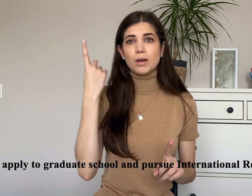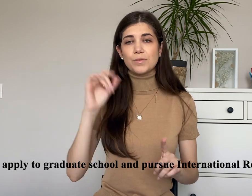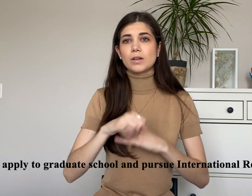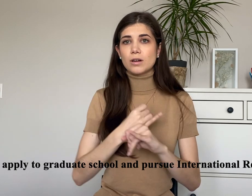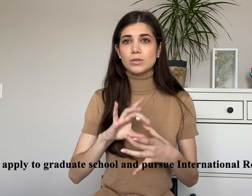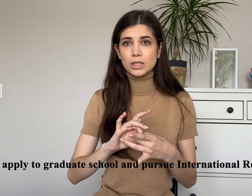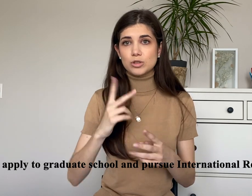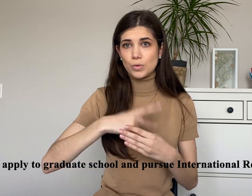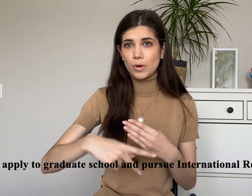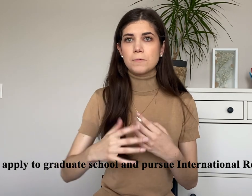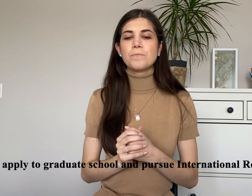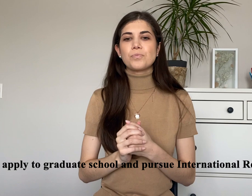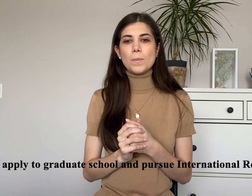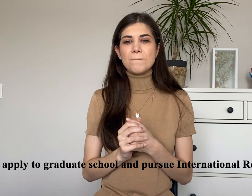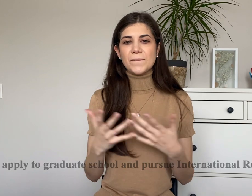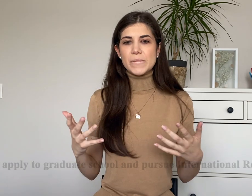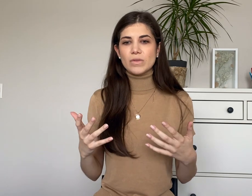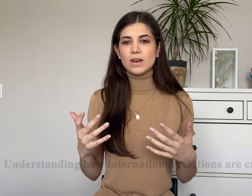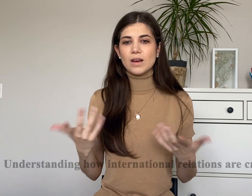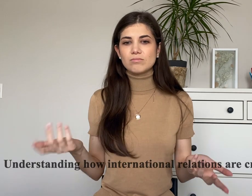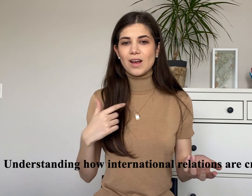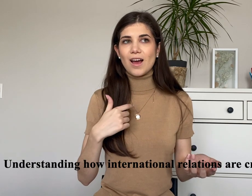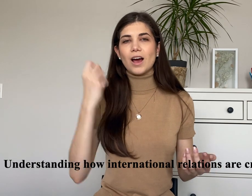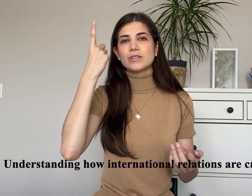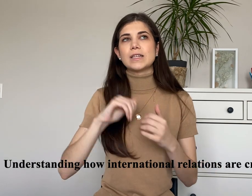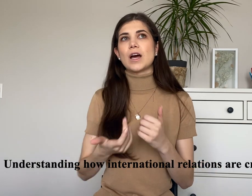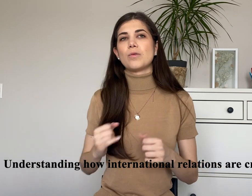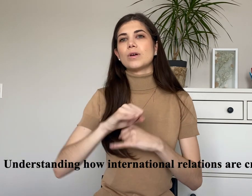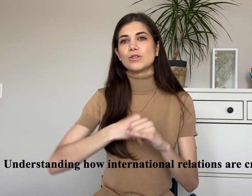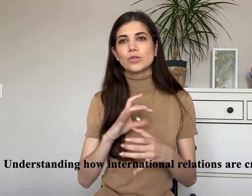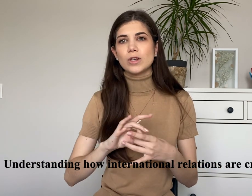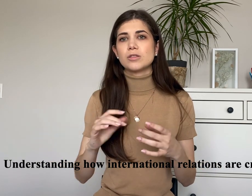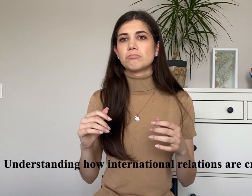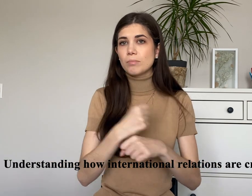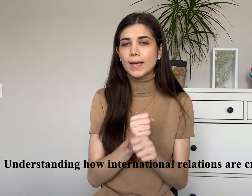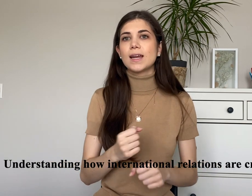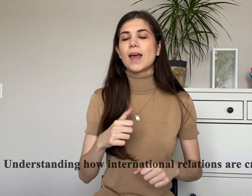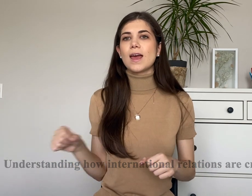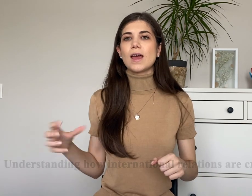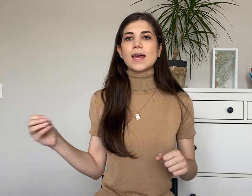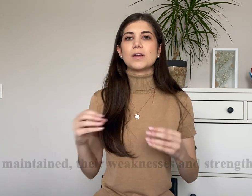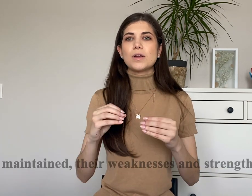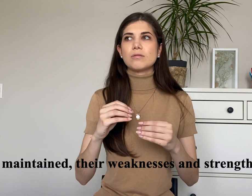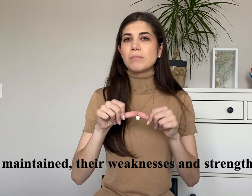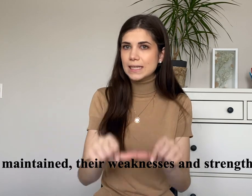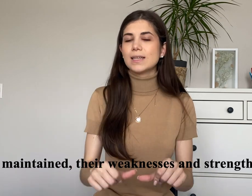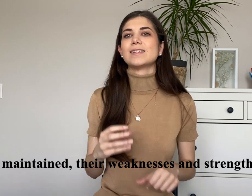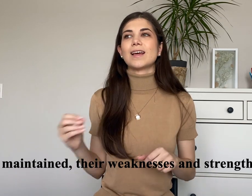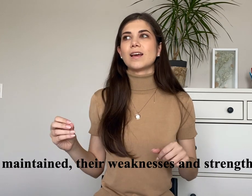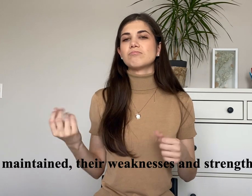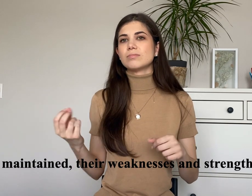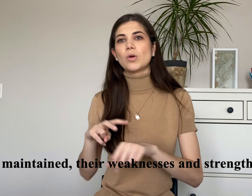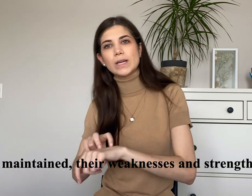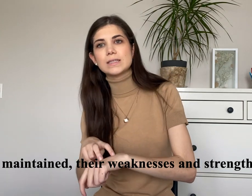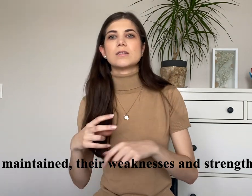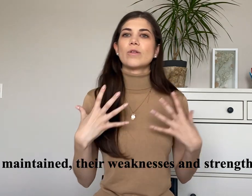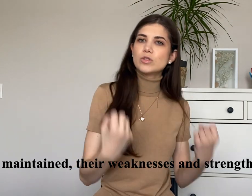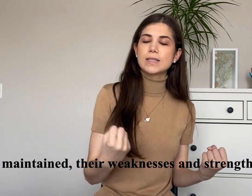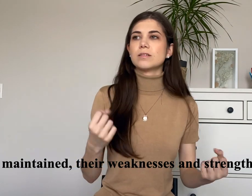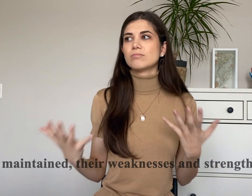and pursue international relations. Understanding how international relations are created, maintained, their weaknesses and strengths,